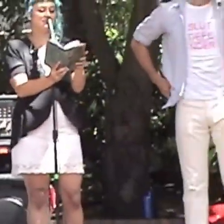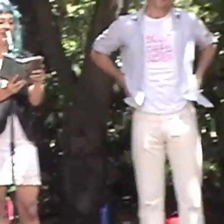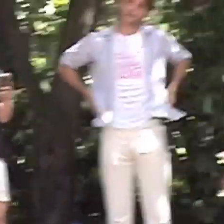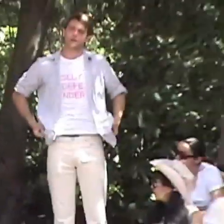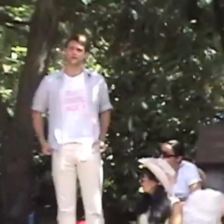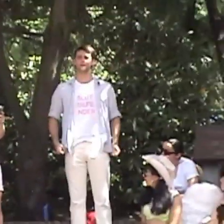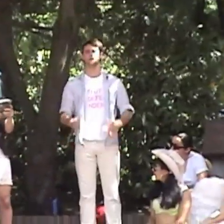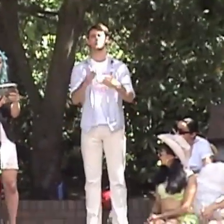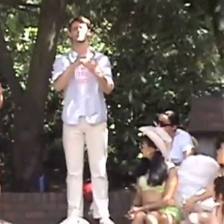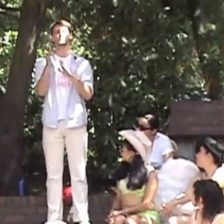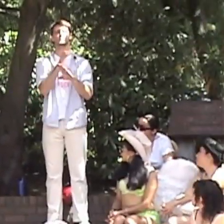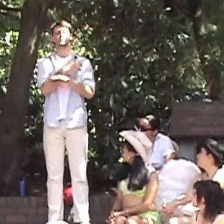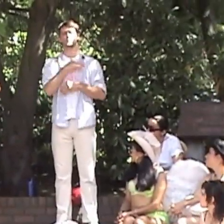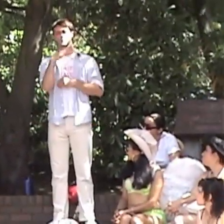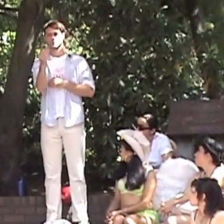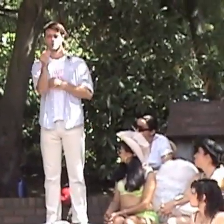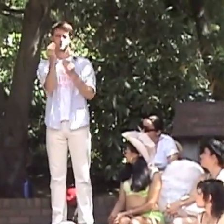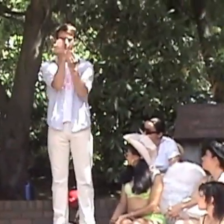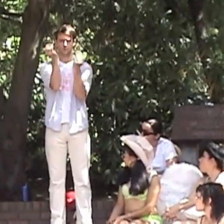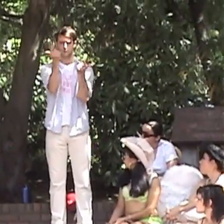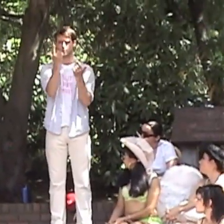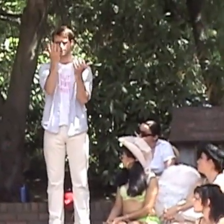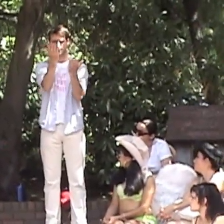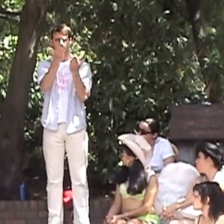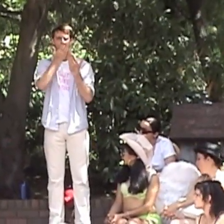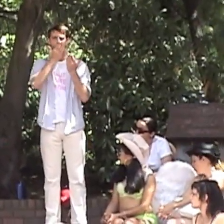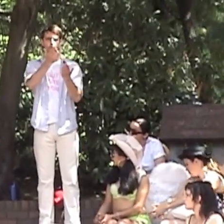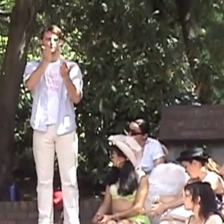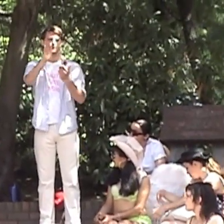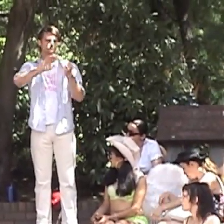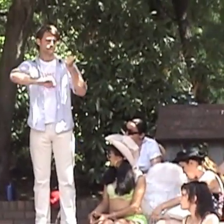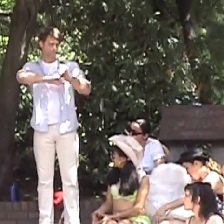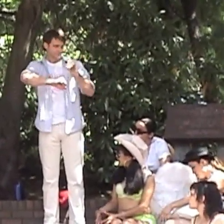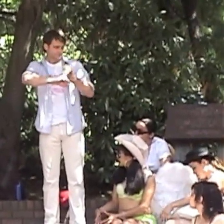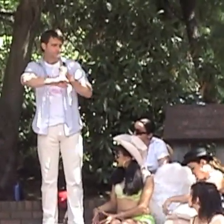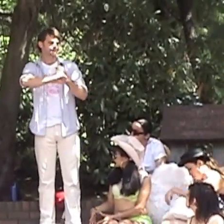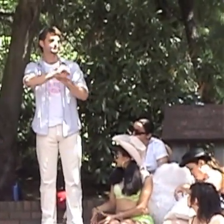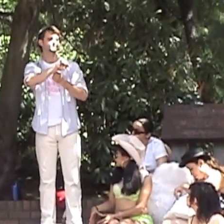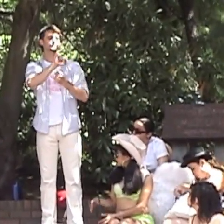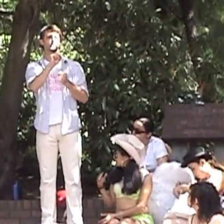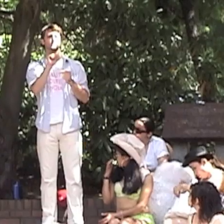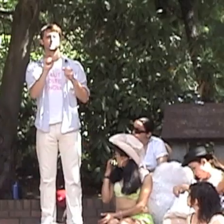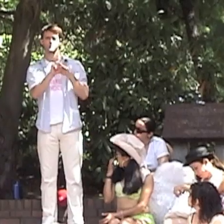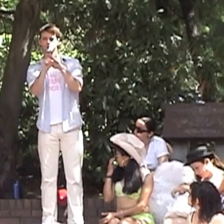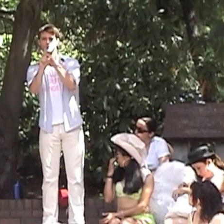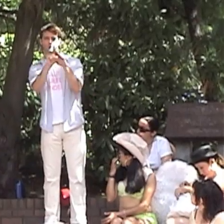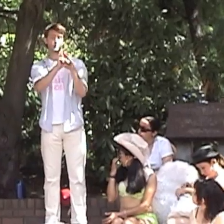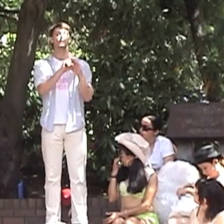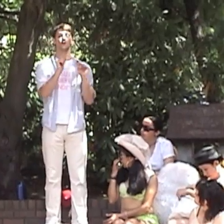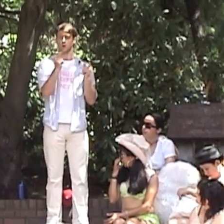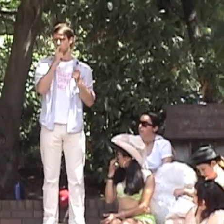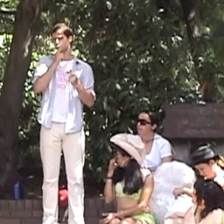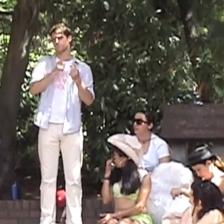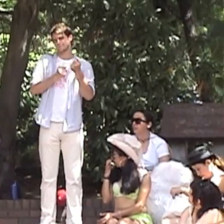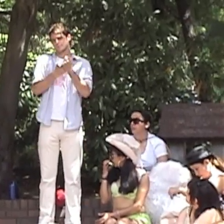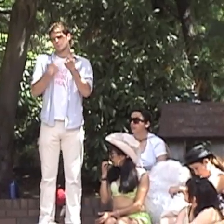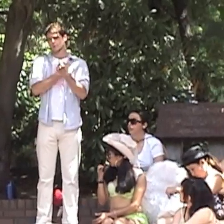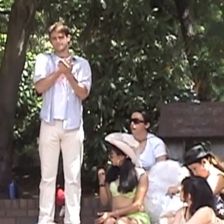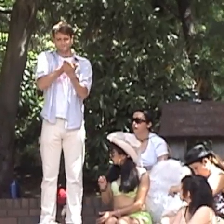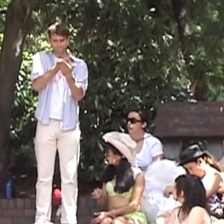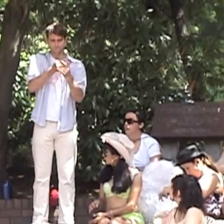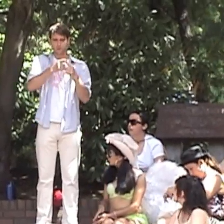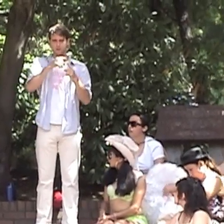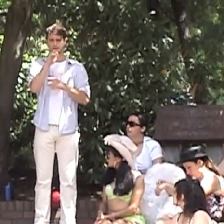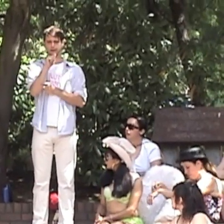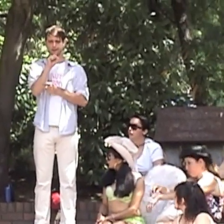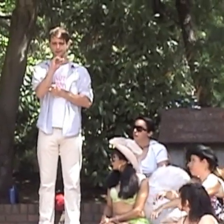Before I leave the microphone, I want to thank every one of you for your support. I want to thank those who made this financially possible. Casa